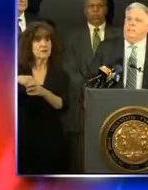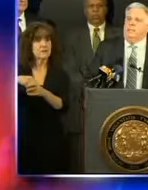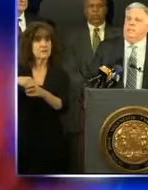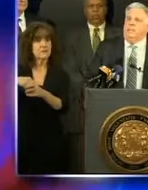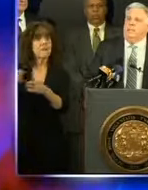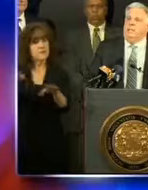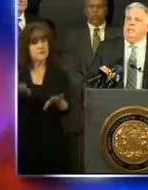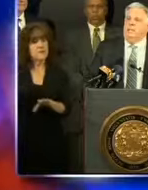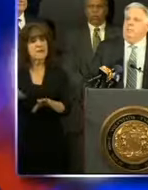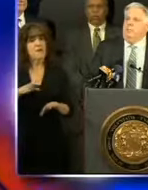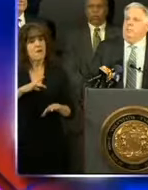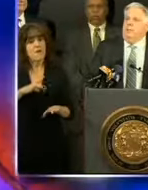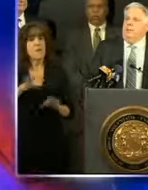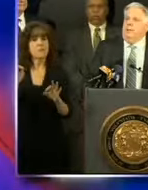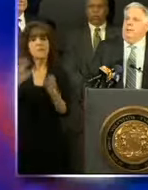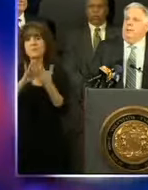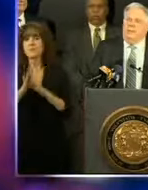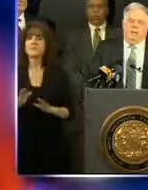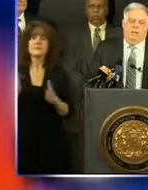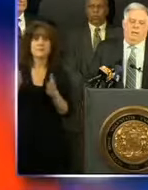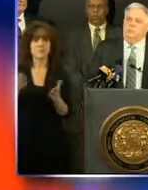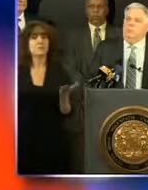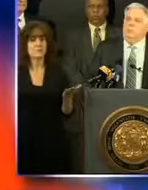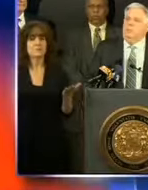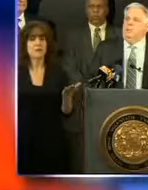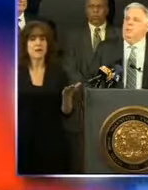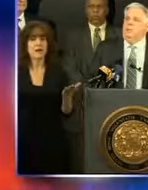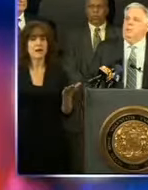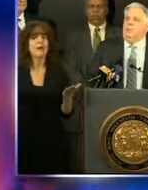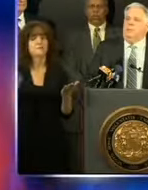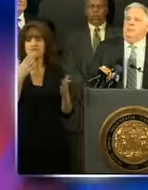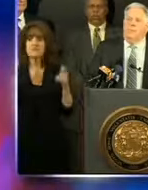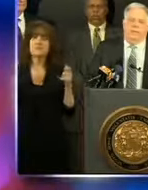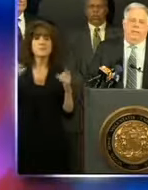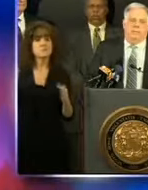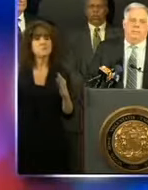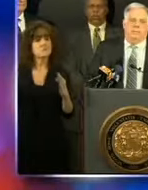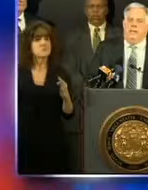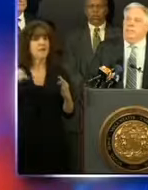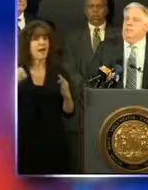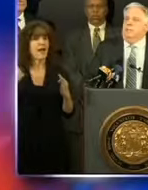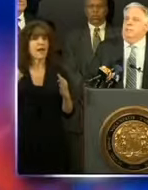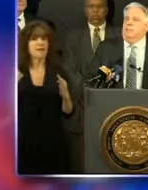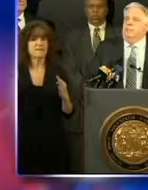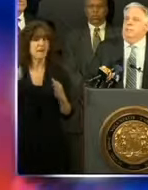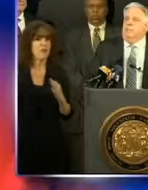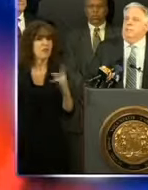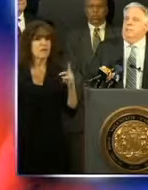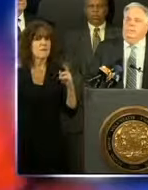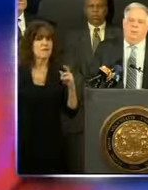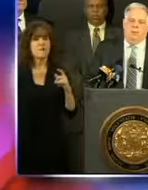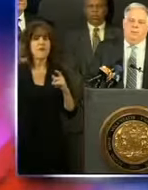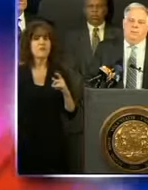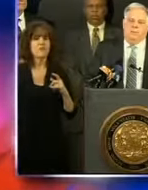were conducting themselves in a very peaceful manner. It was well under control. We had a lot of outside agitators come in from around the